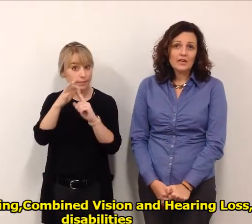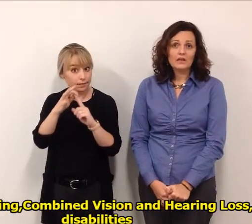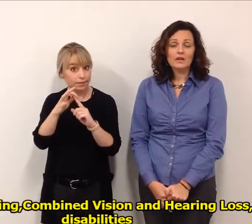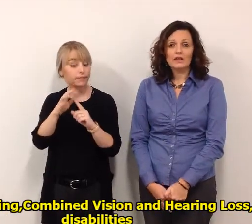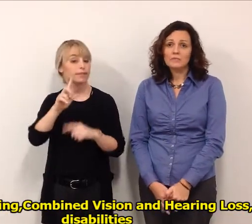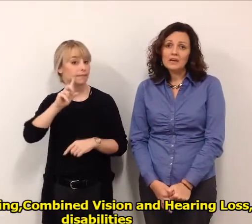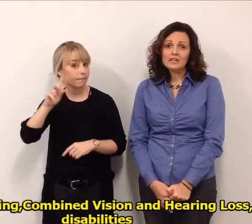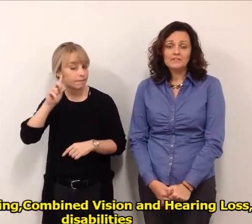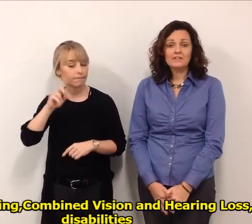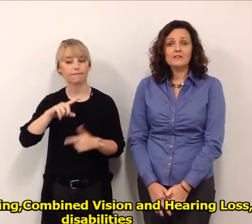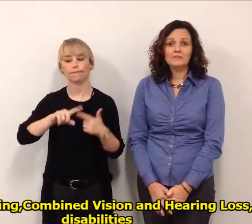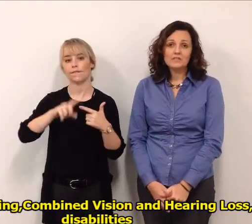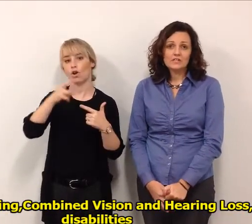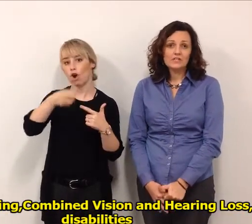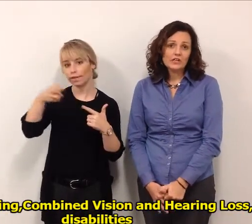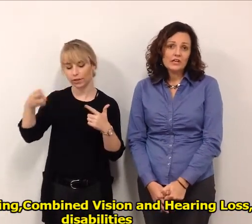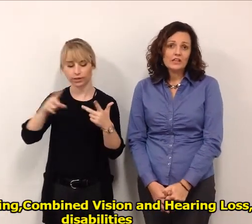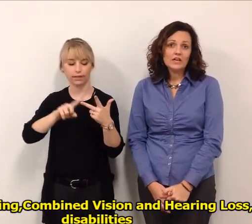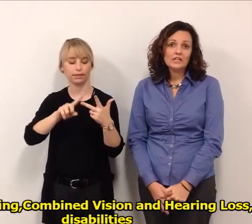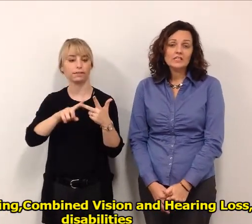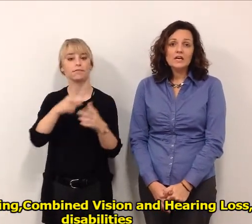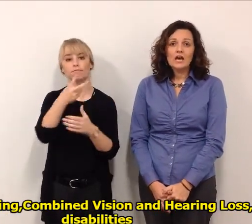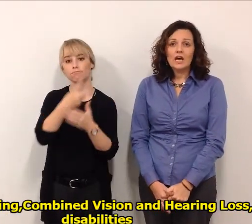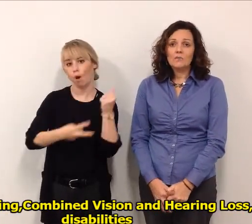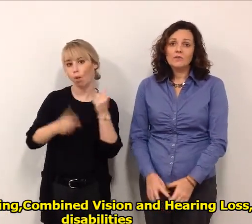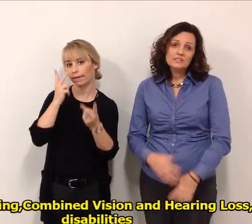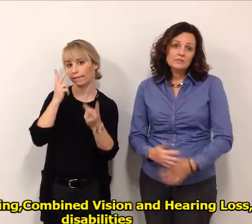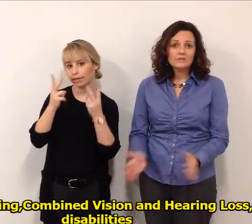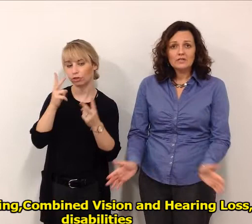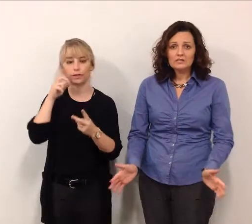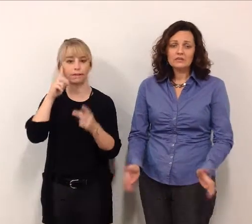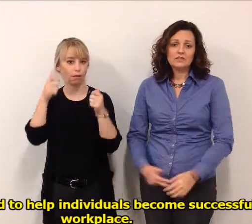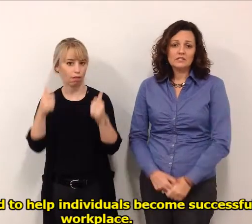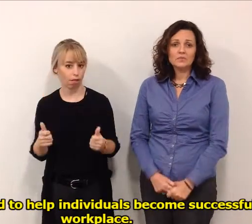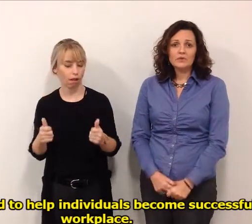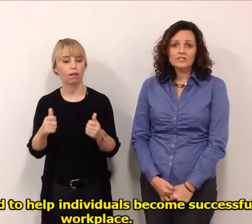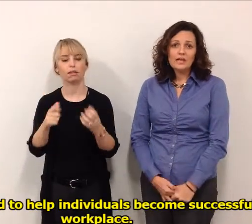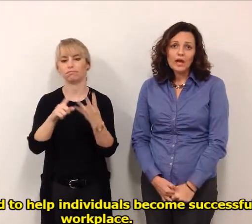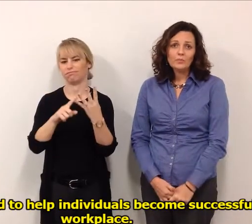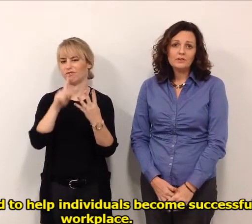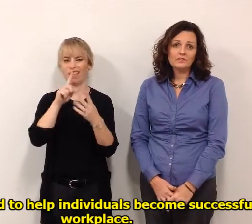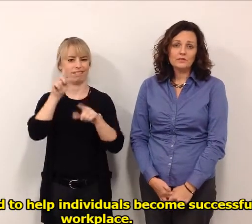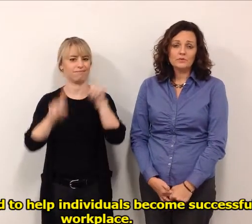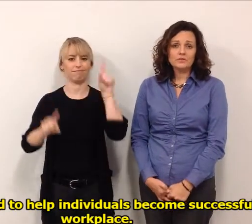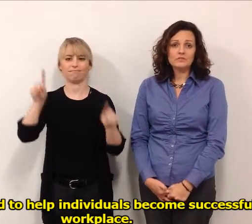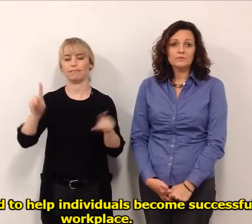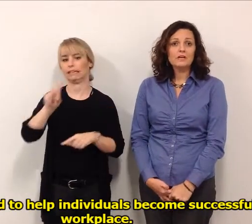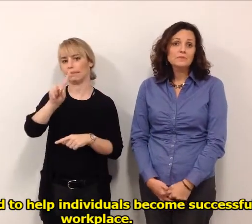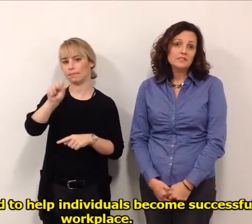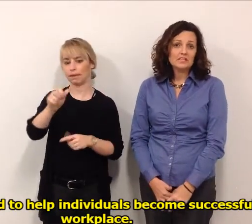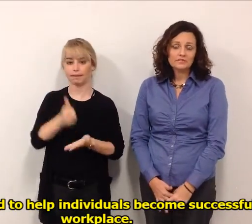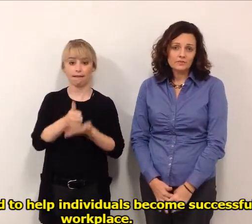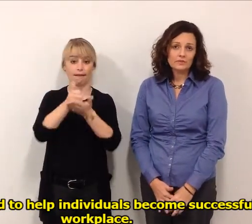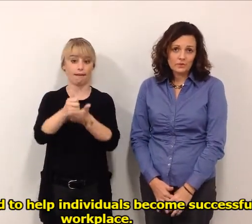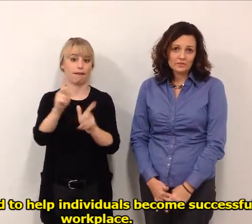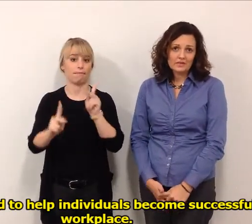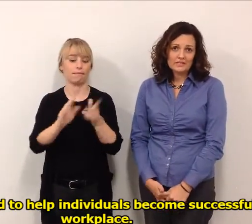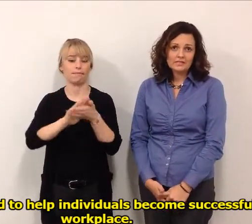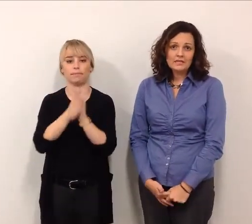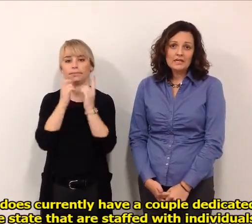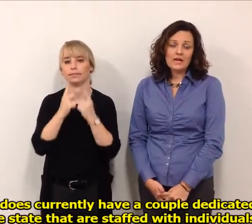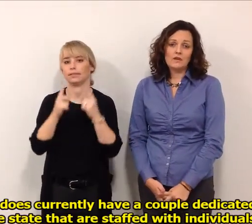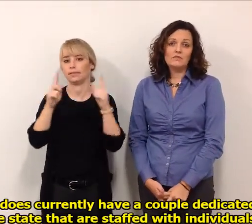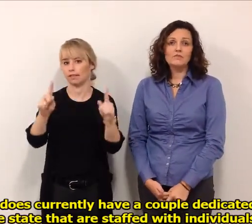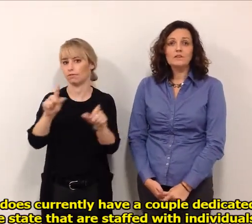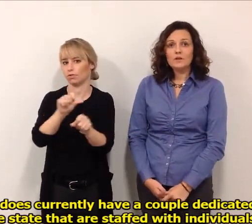of hearing, combined vision and hearing loss, but disabilities across the board to help individuals become successful in the